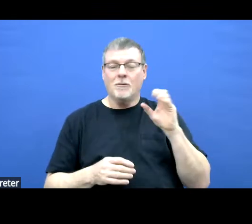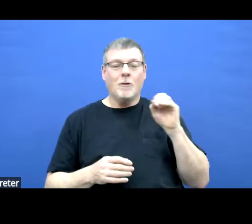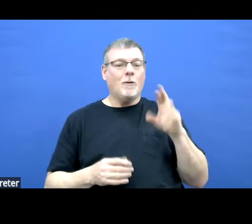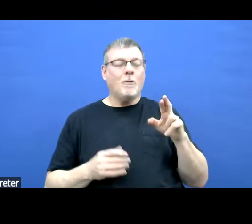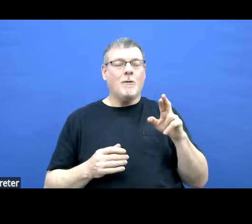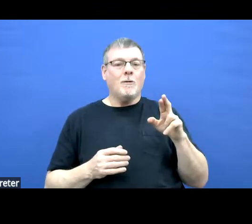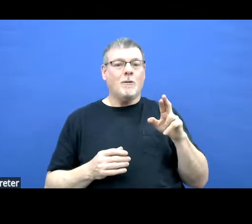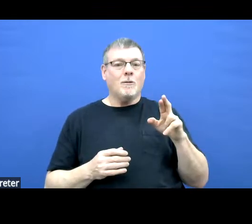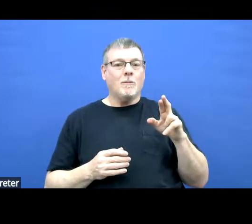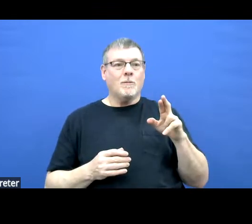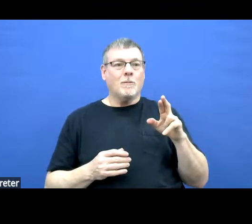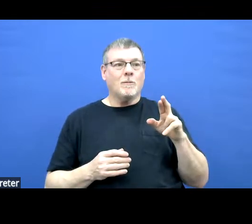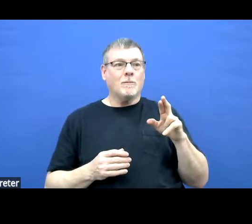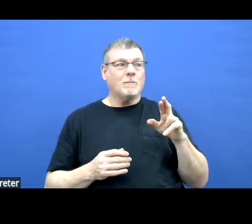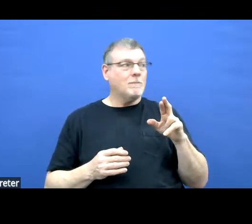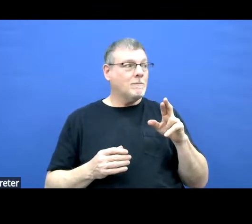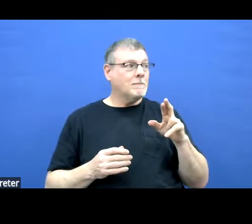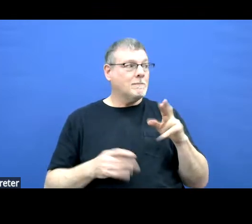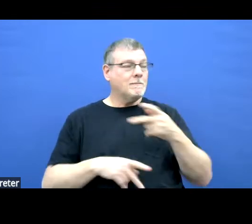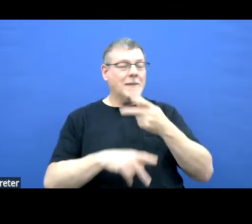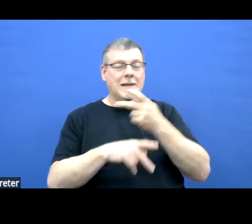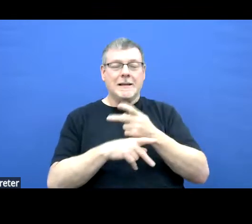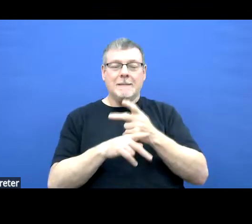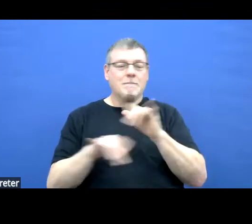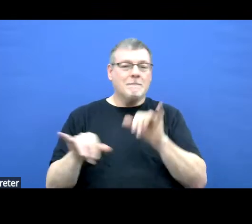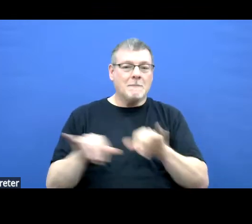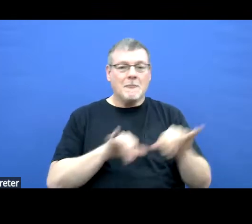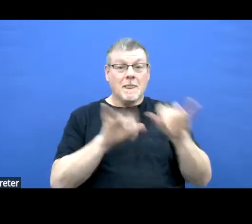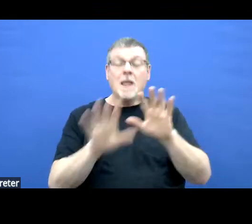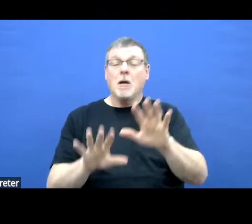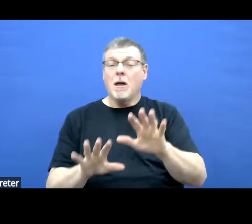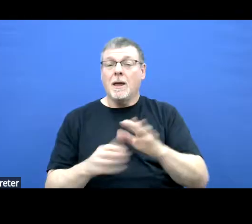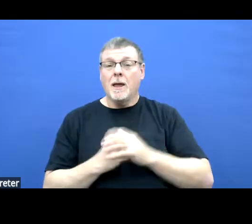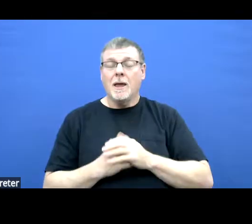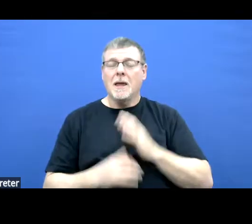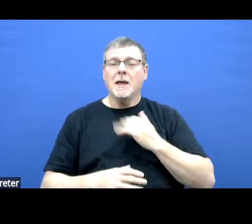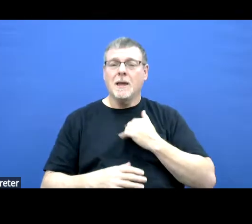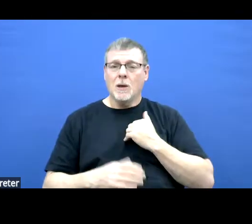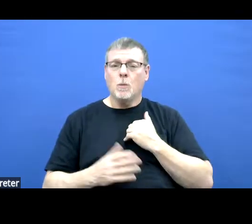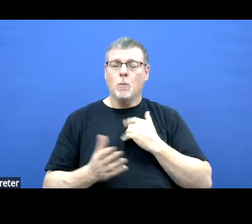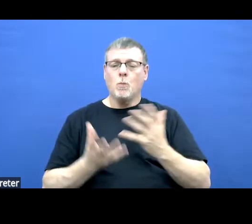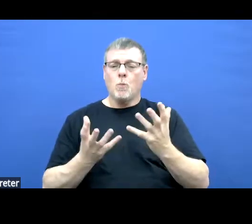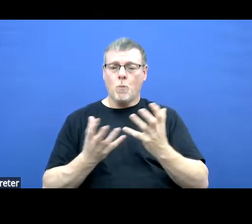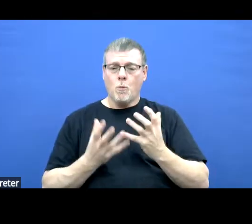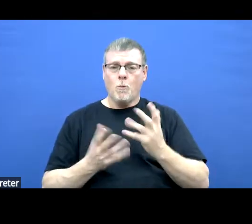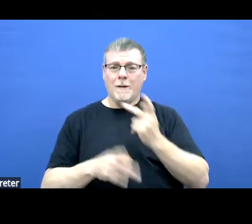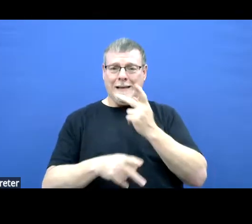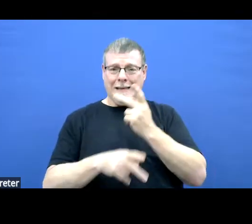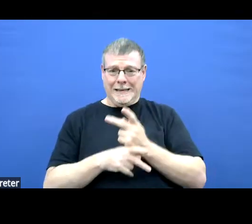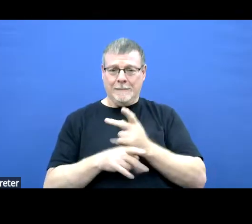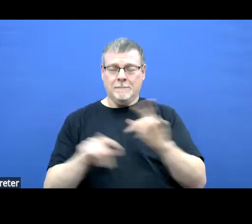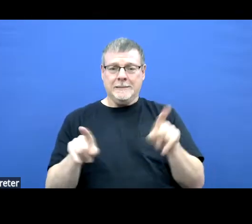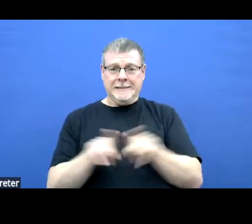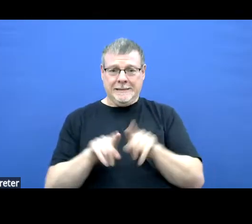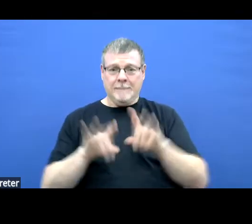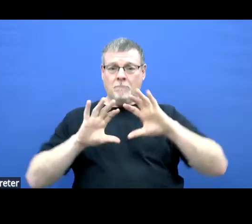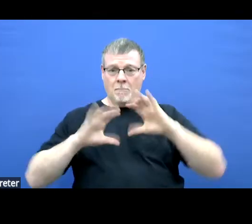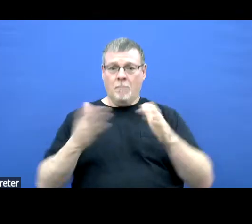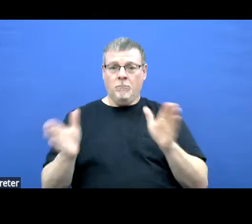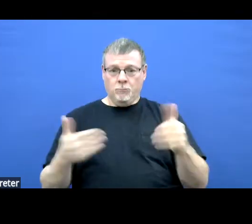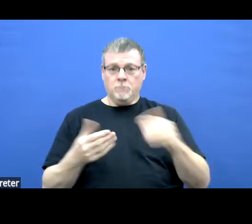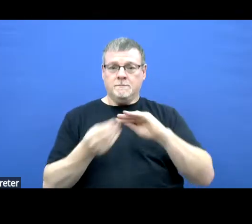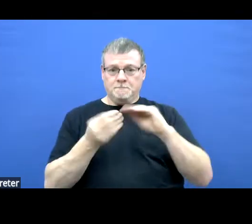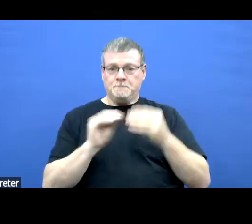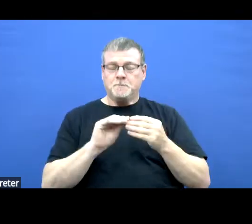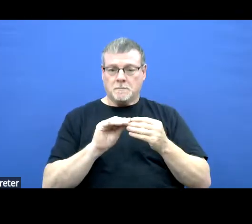just, are you gonna kind of keep it the same? Like We intend to keep the same number of classrooms as we currently have.